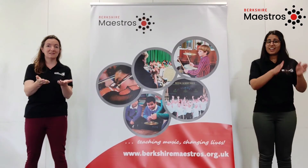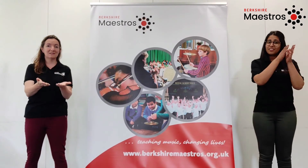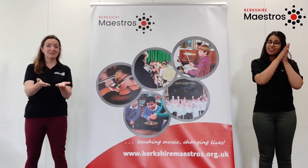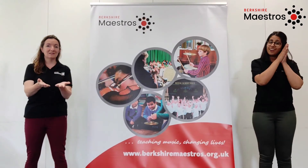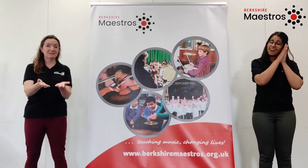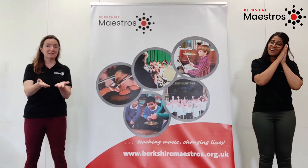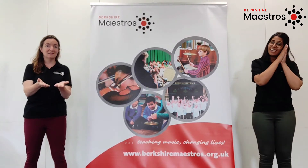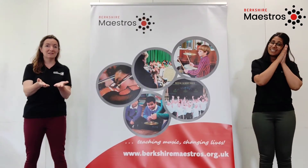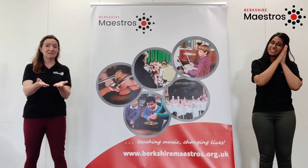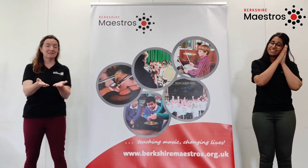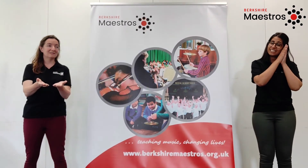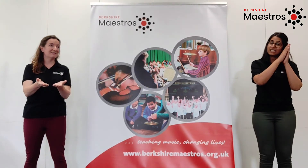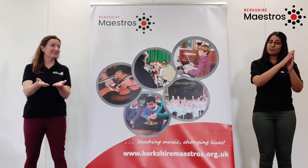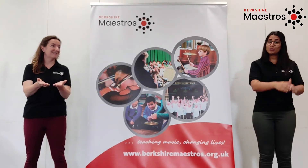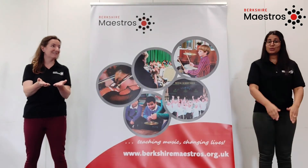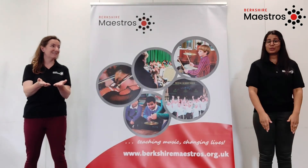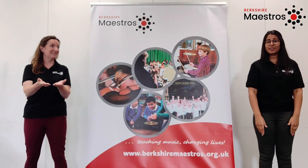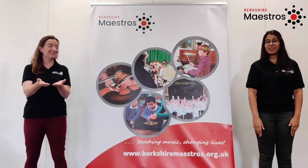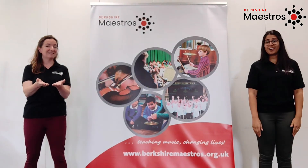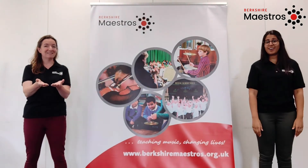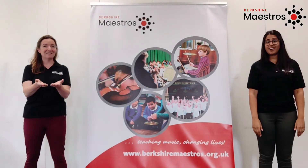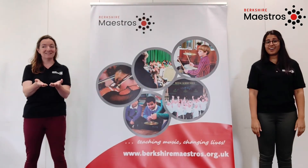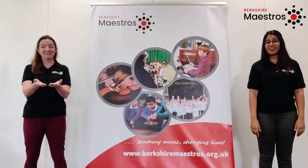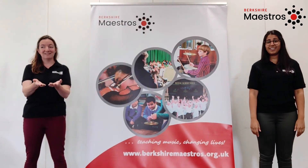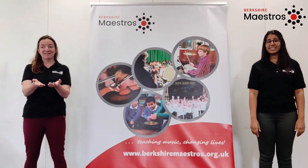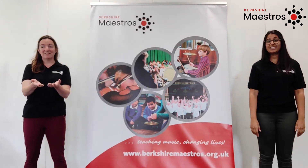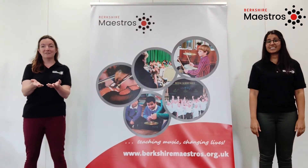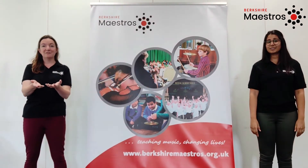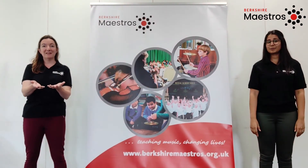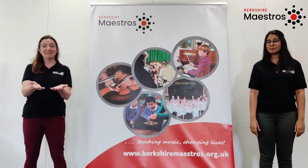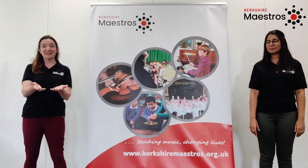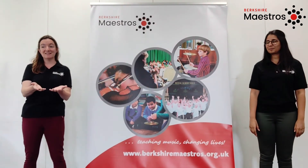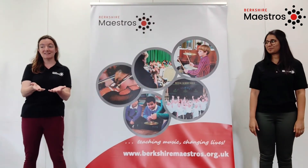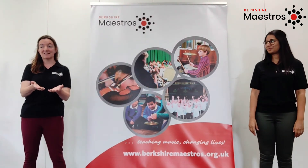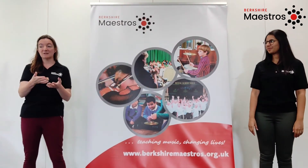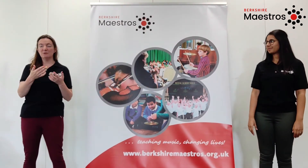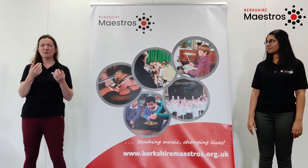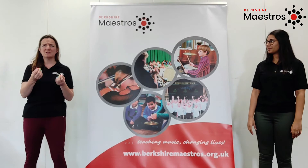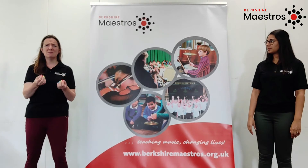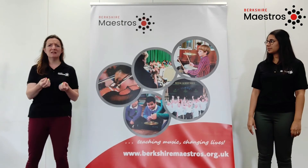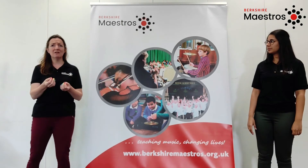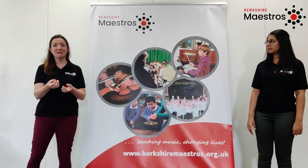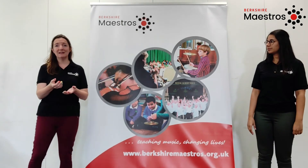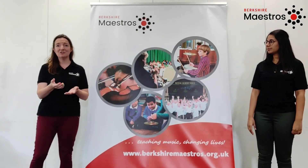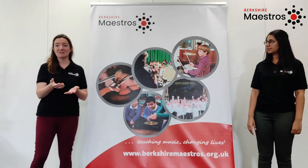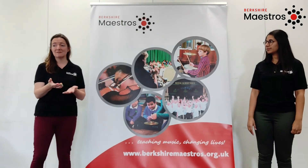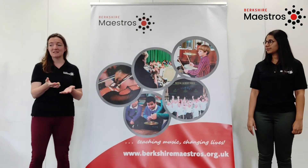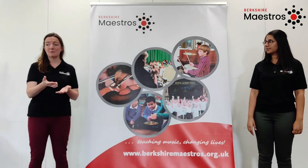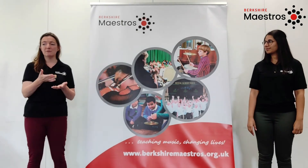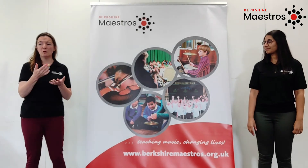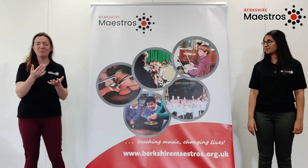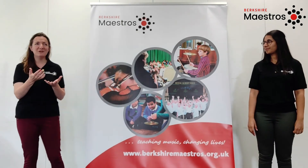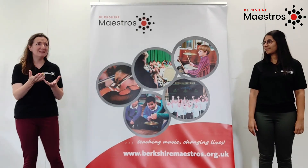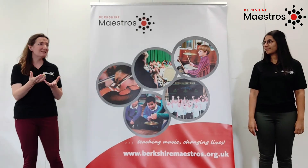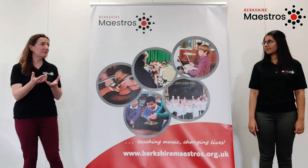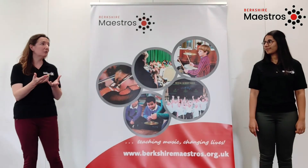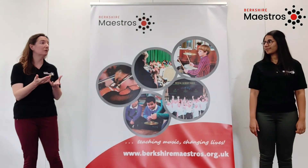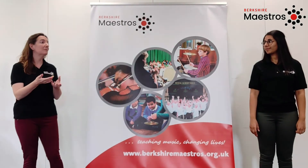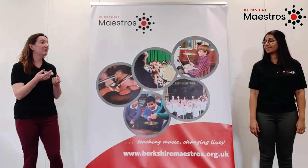The lion sleeps tonight. Fantastic. So we've got some lovely adjectives there. We've got peaceful and